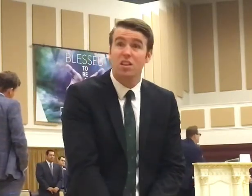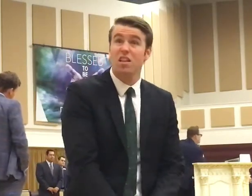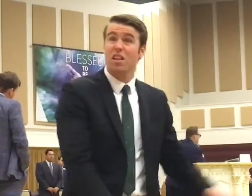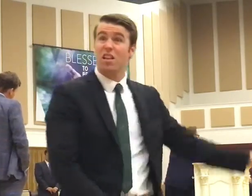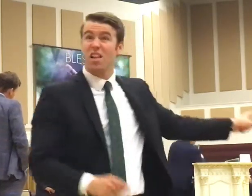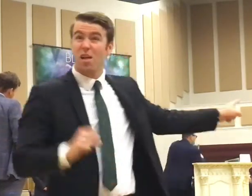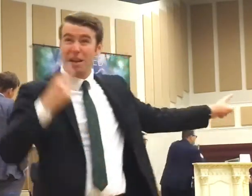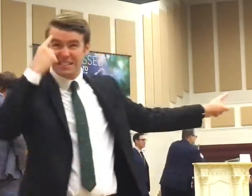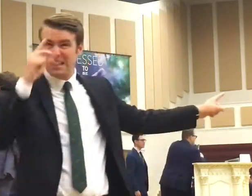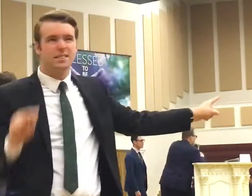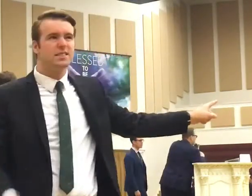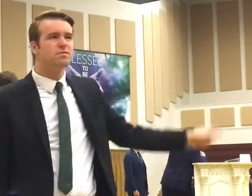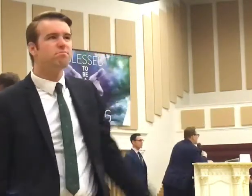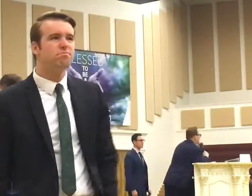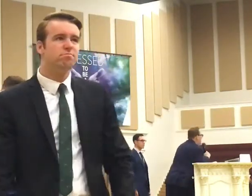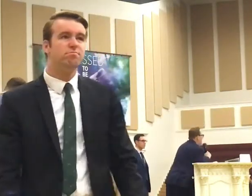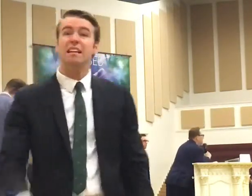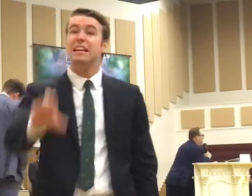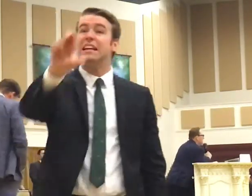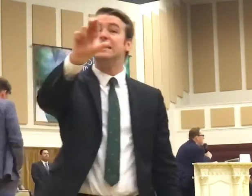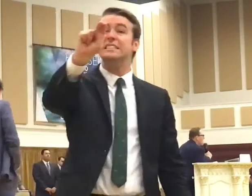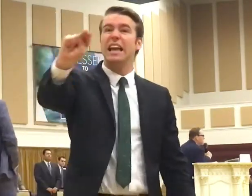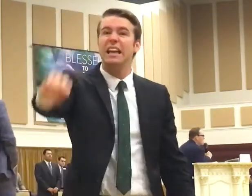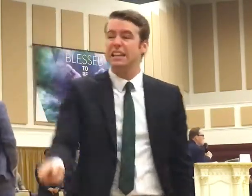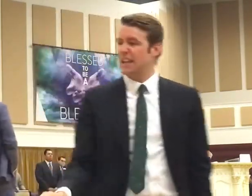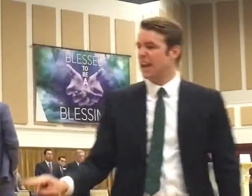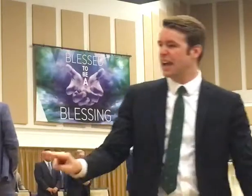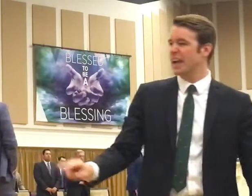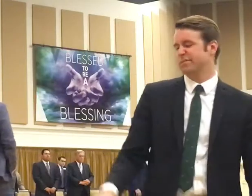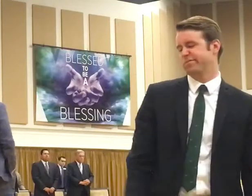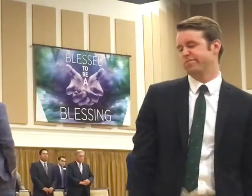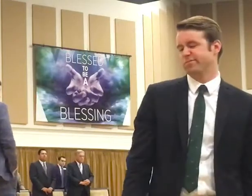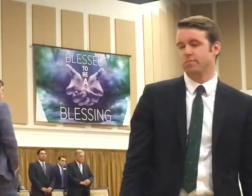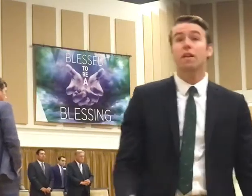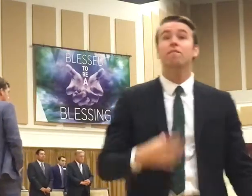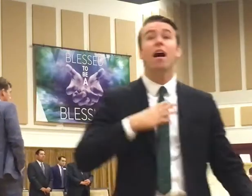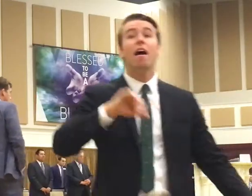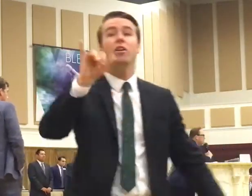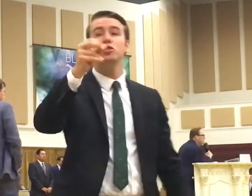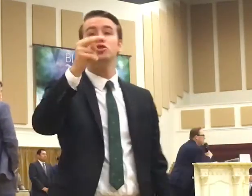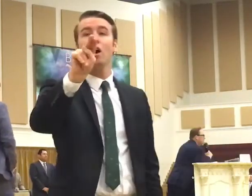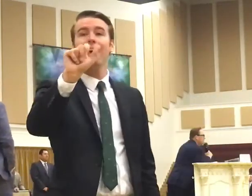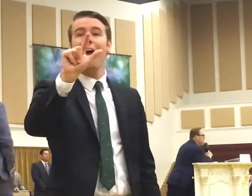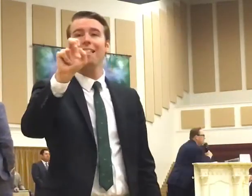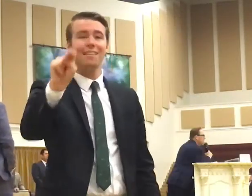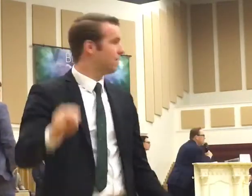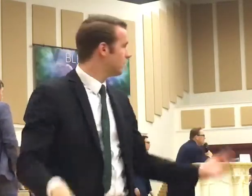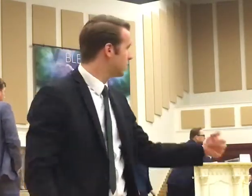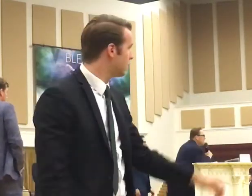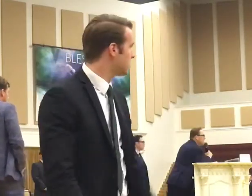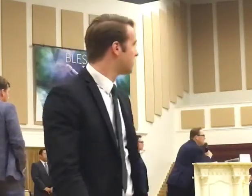sense. CNN ain't going to believe that. John Allen, run up here.